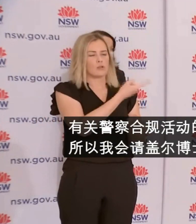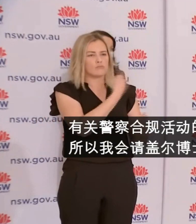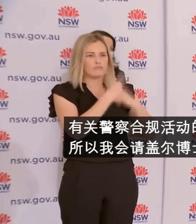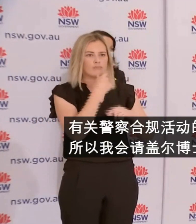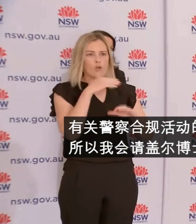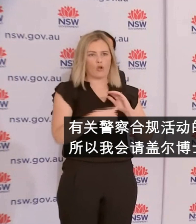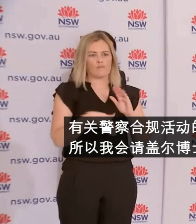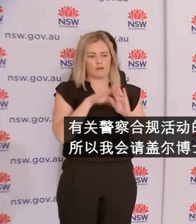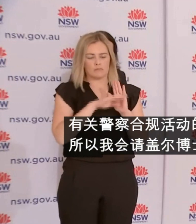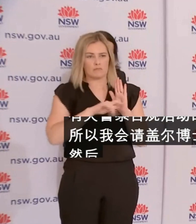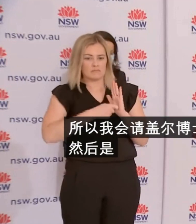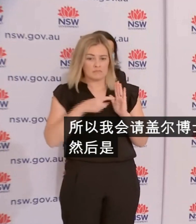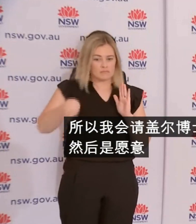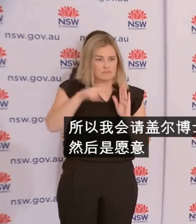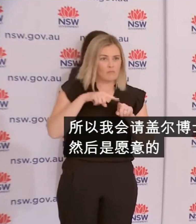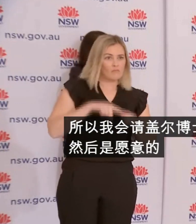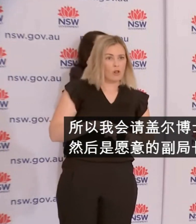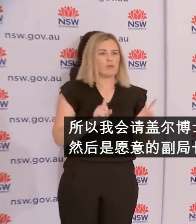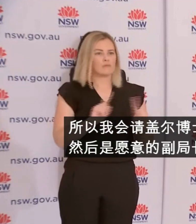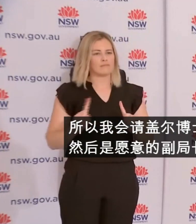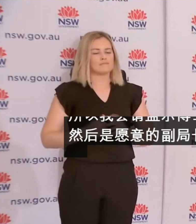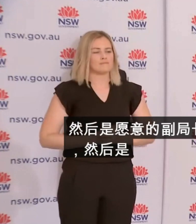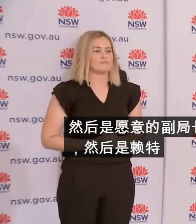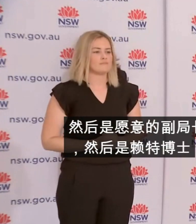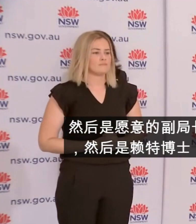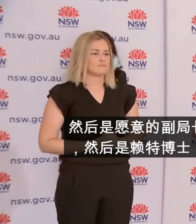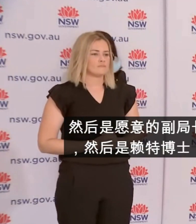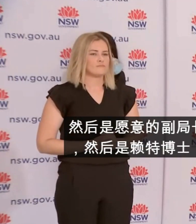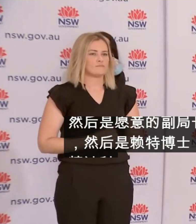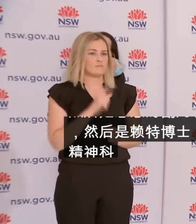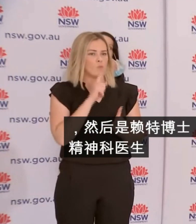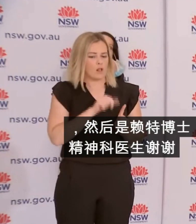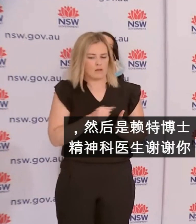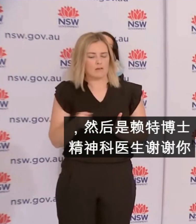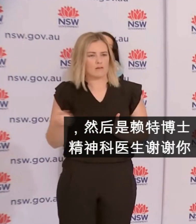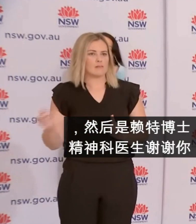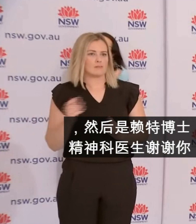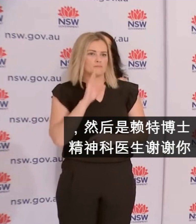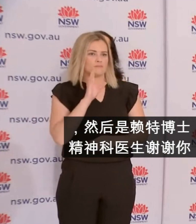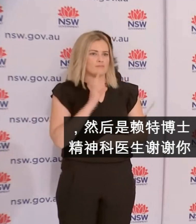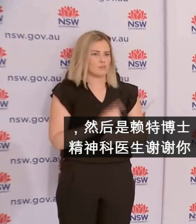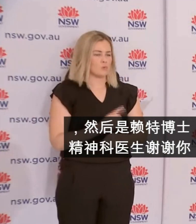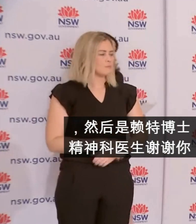ask Dr. Gale to give her report first, then Deputy Commissioner Willing, and then Dr. Wright, our Chief Psychiatrist. Thank you.